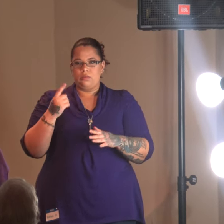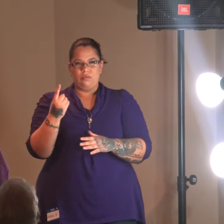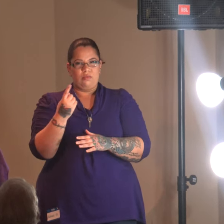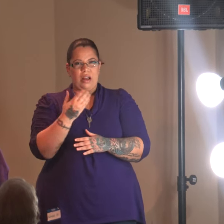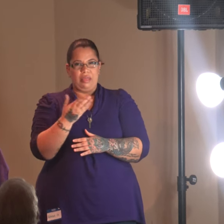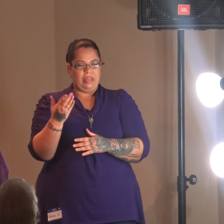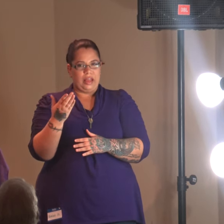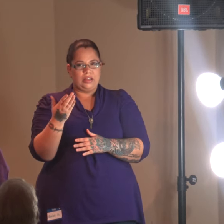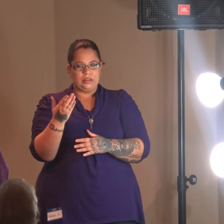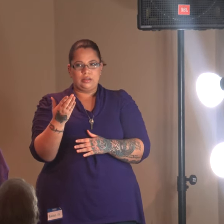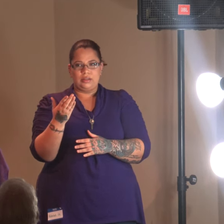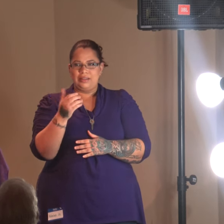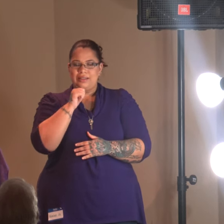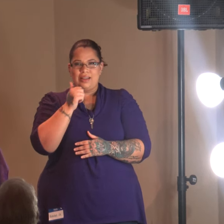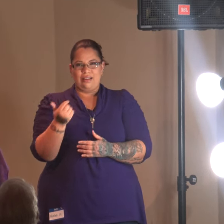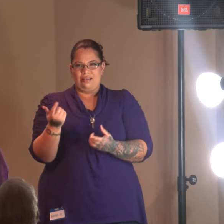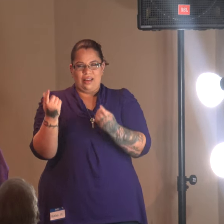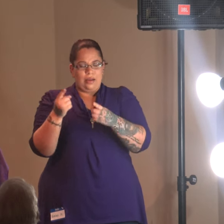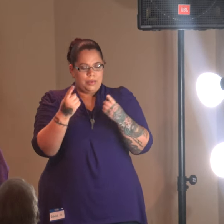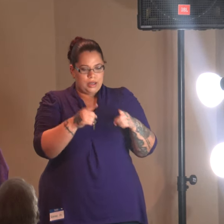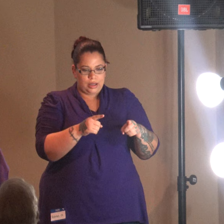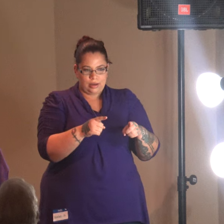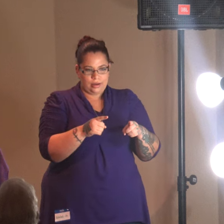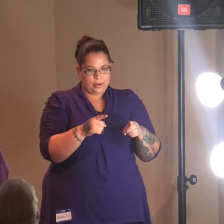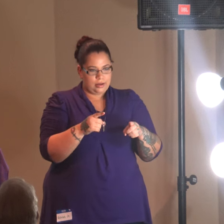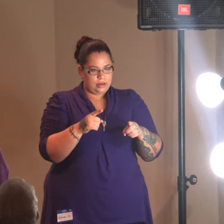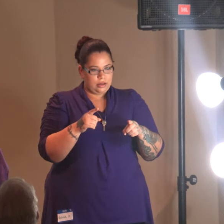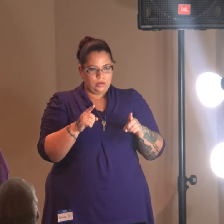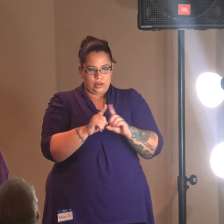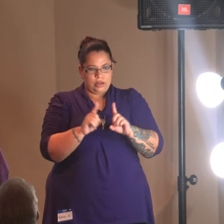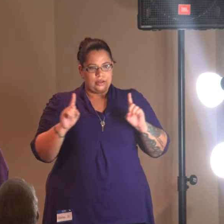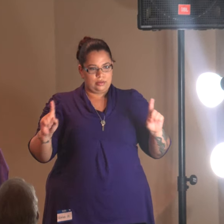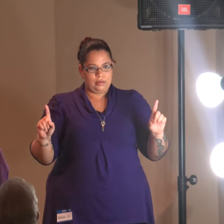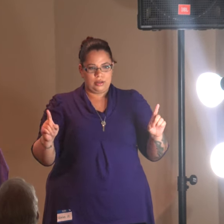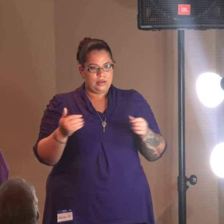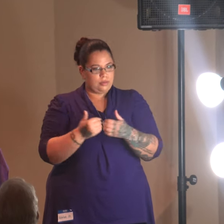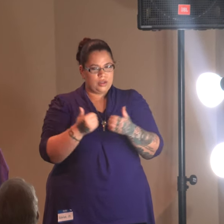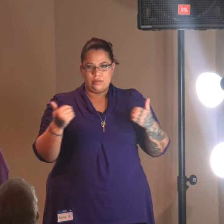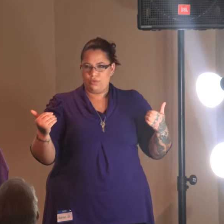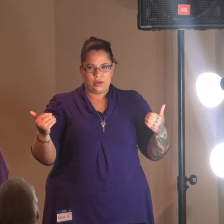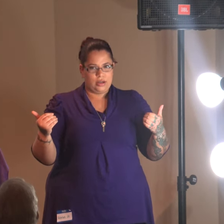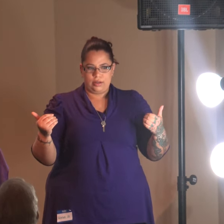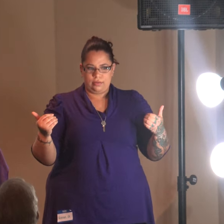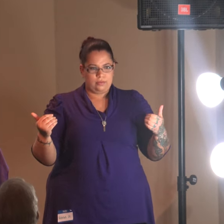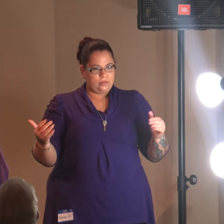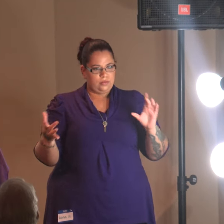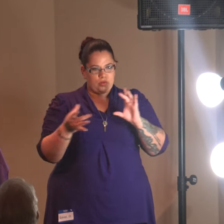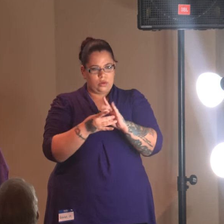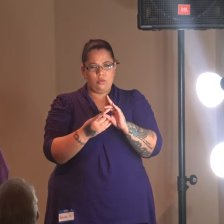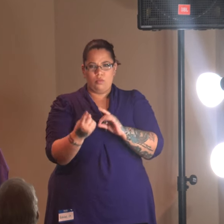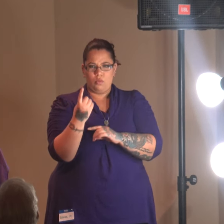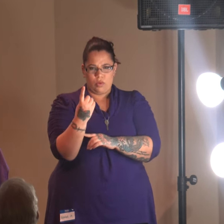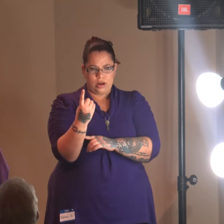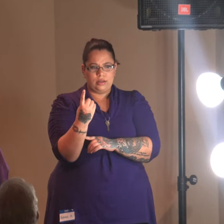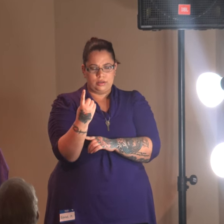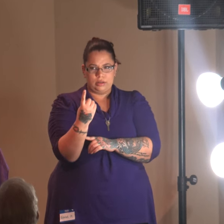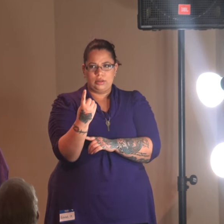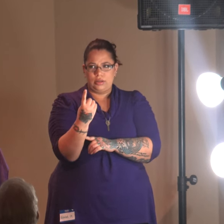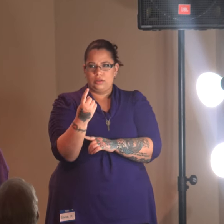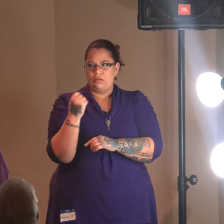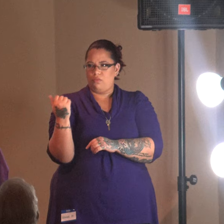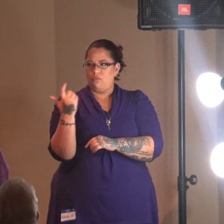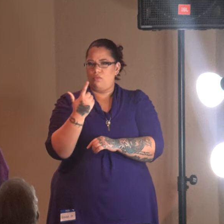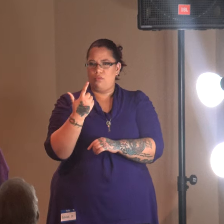not happening in any form outside of this one thing, the power, the presence of all. We are all a part of